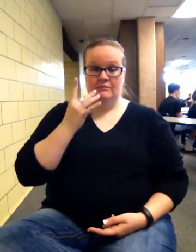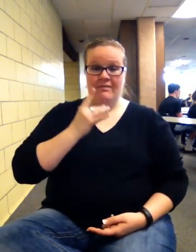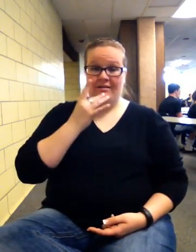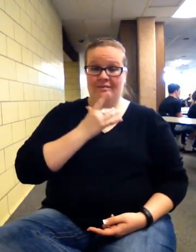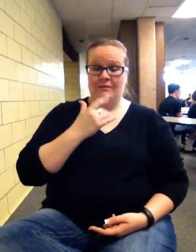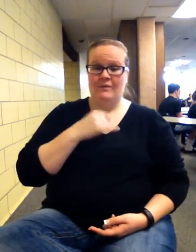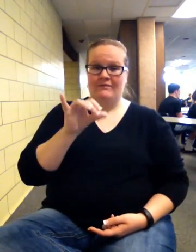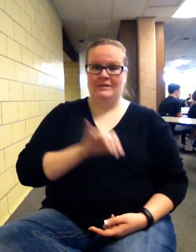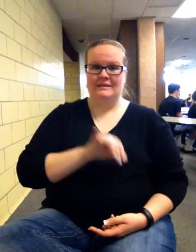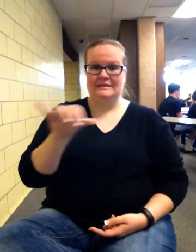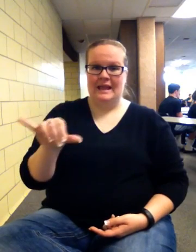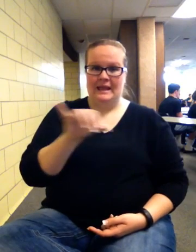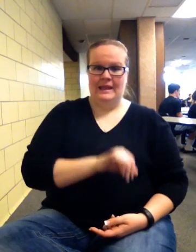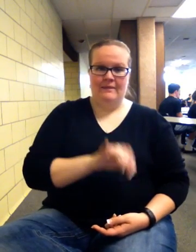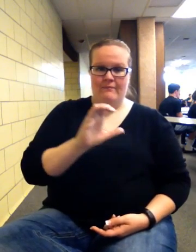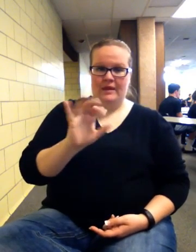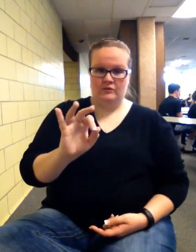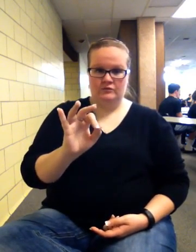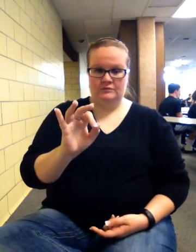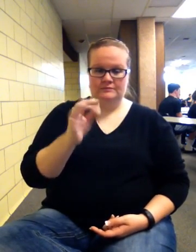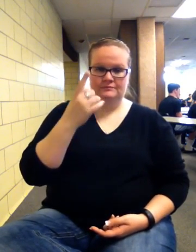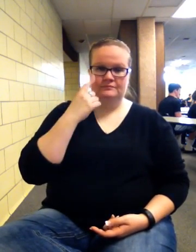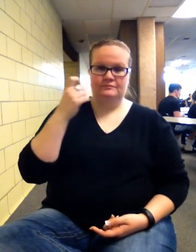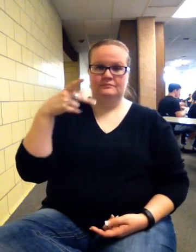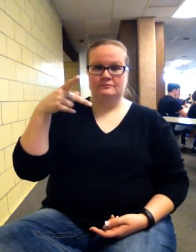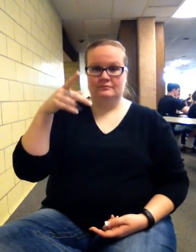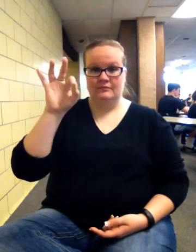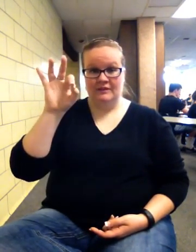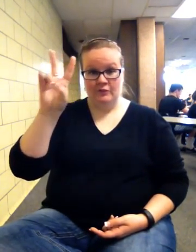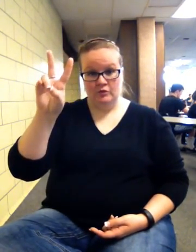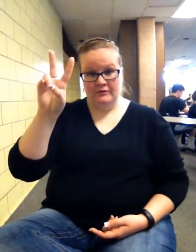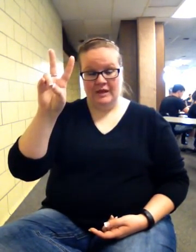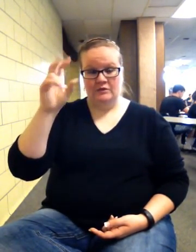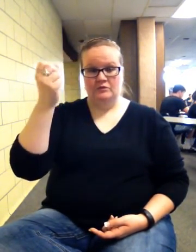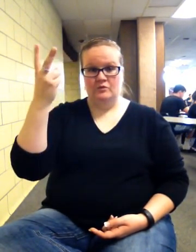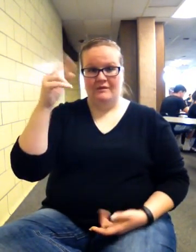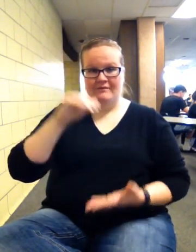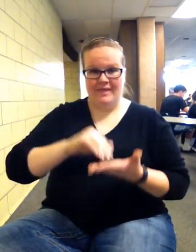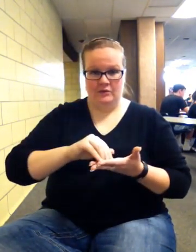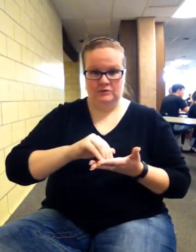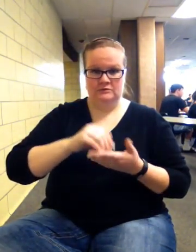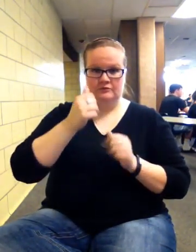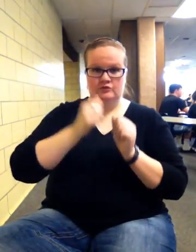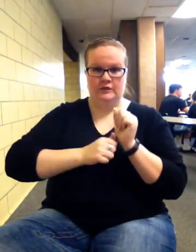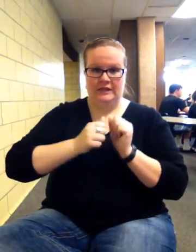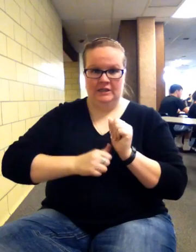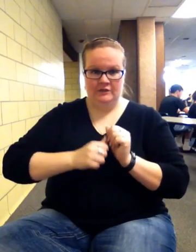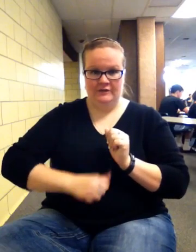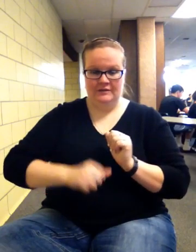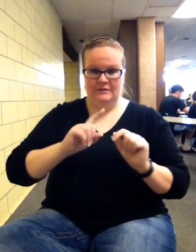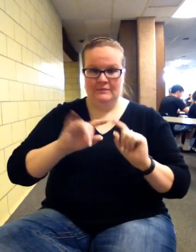same cash flow, so future value gets to be $12,000 in each of these. But remember, that would change if your cash flows were changing.